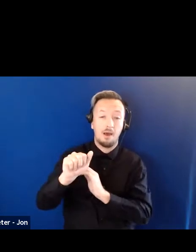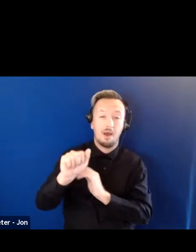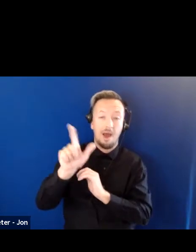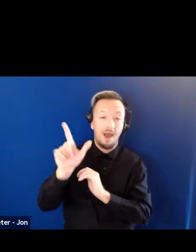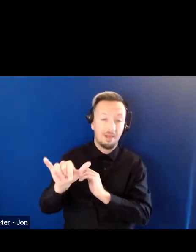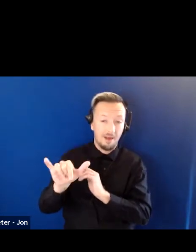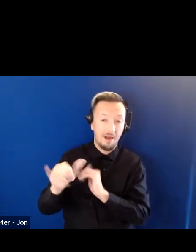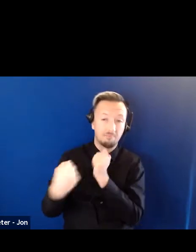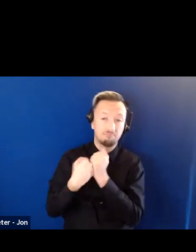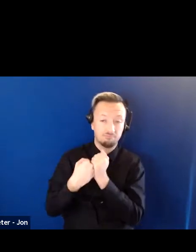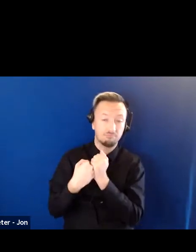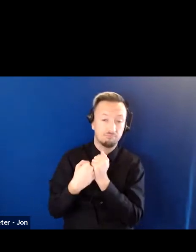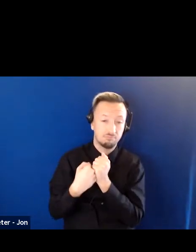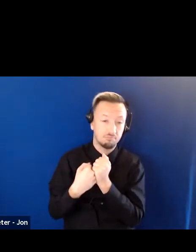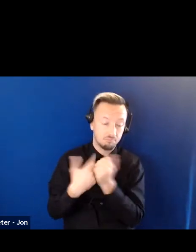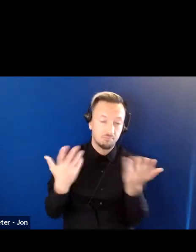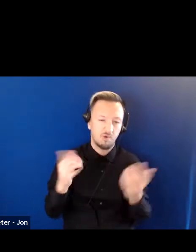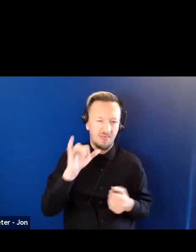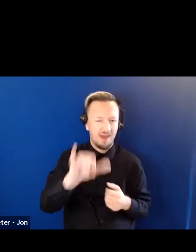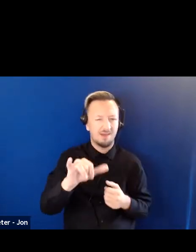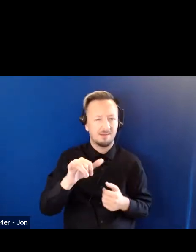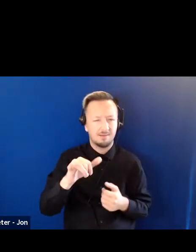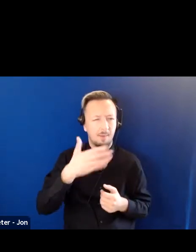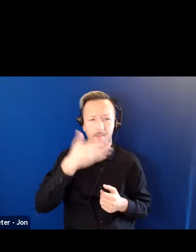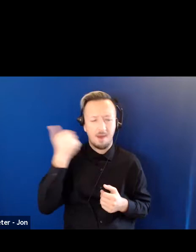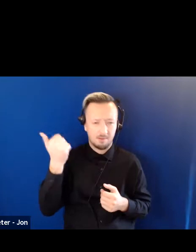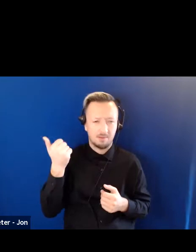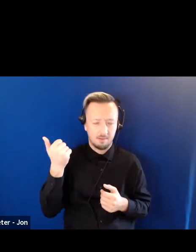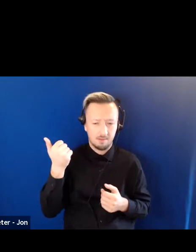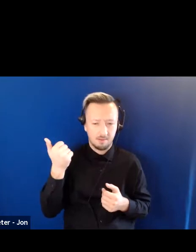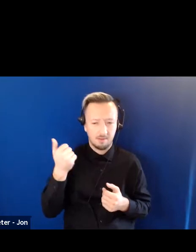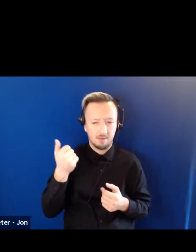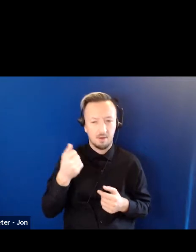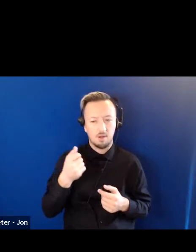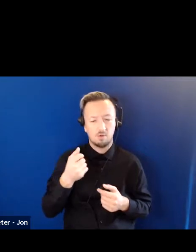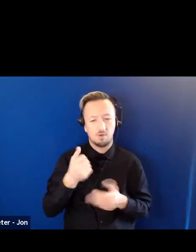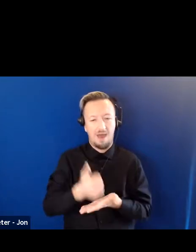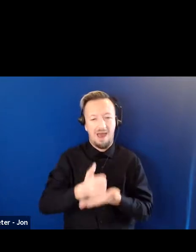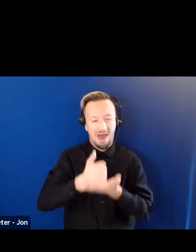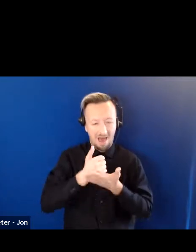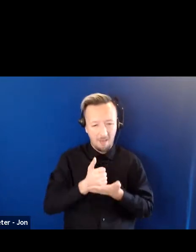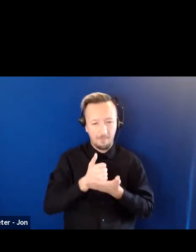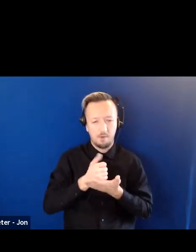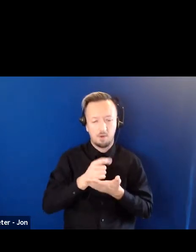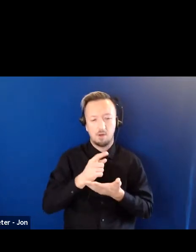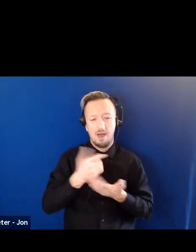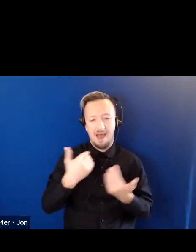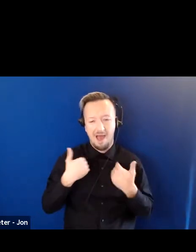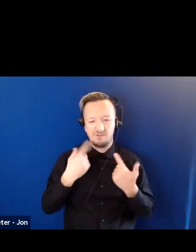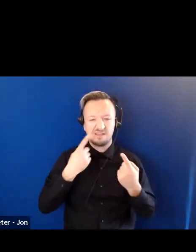the best ways that we can have true and effective partnerships that will have the best impact.